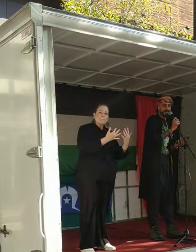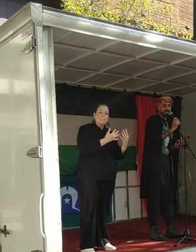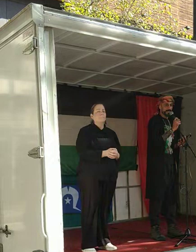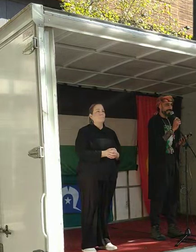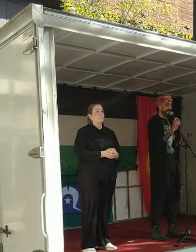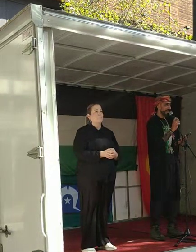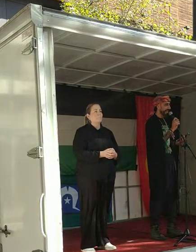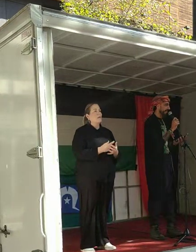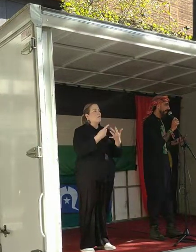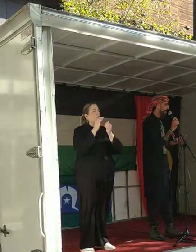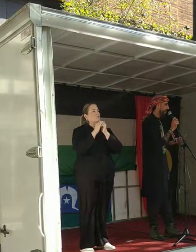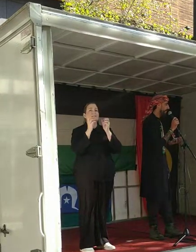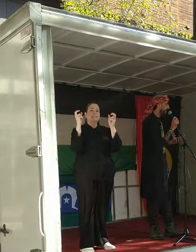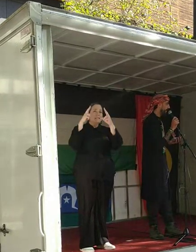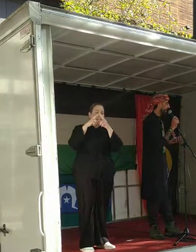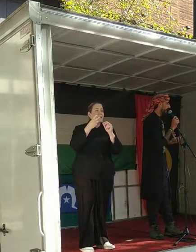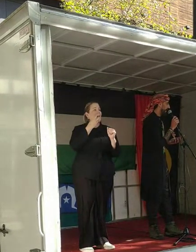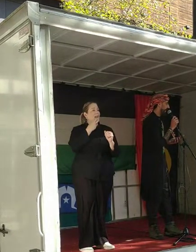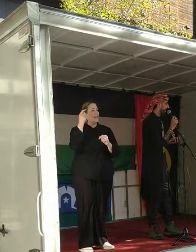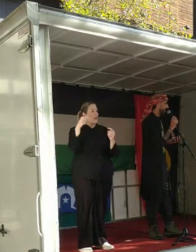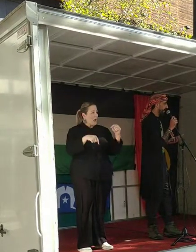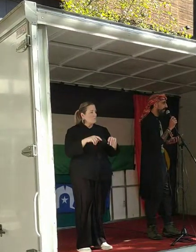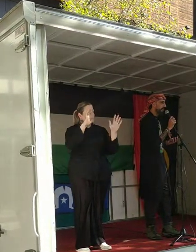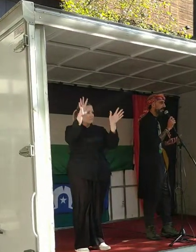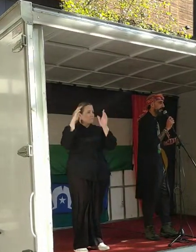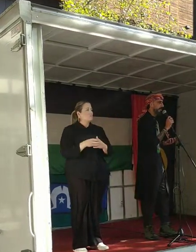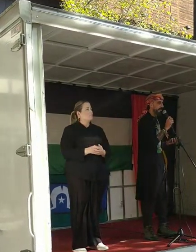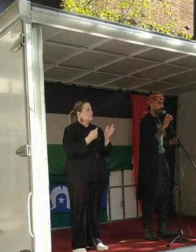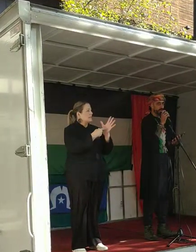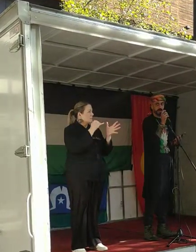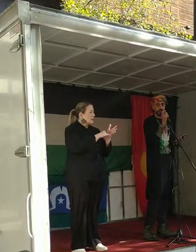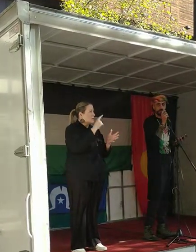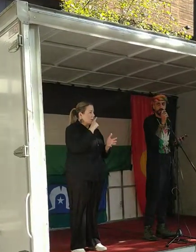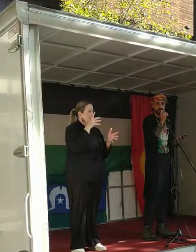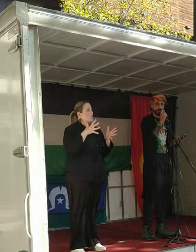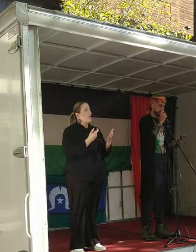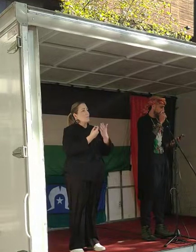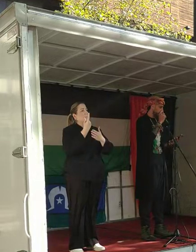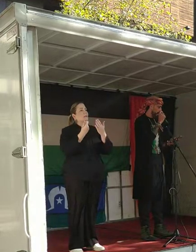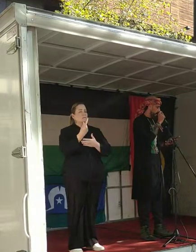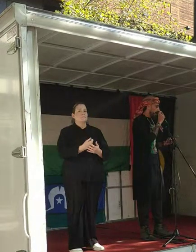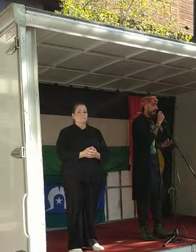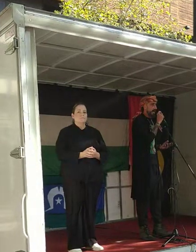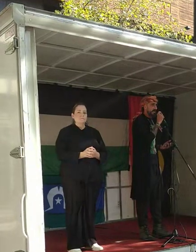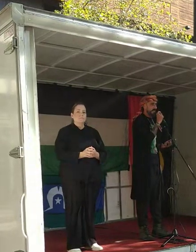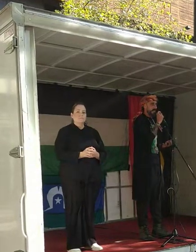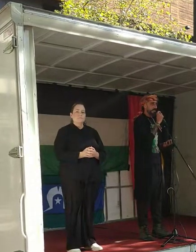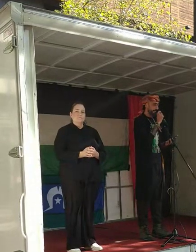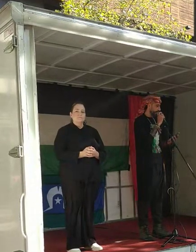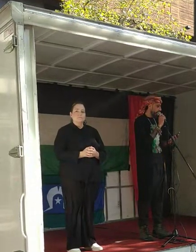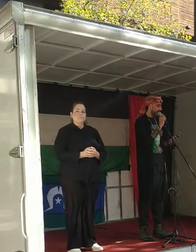guests from Sydney, Adelaide, and Tassie. We have a lot going on. And